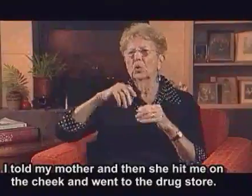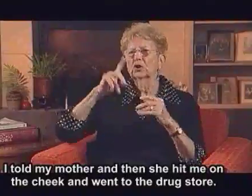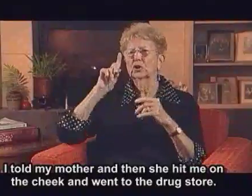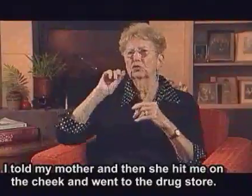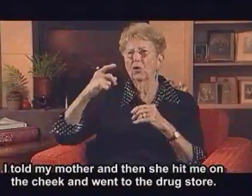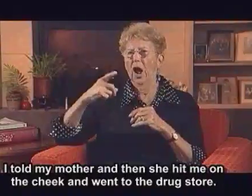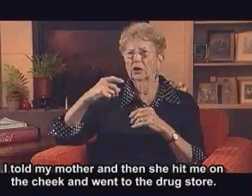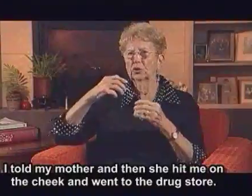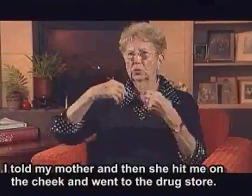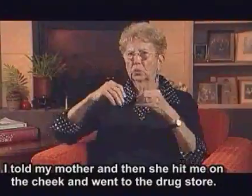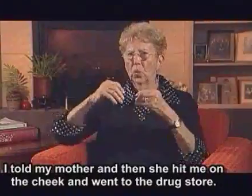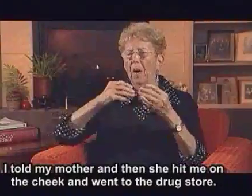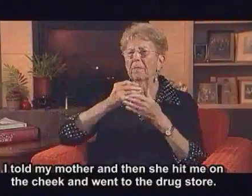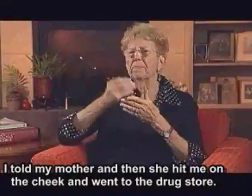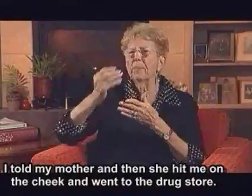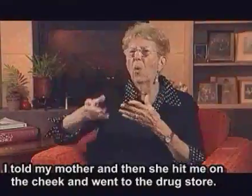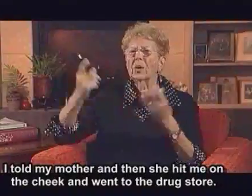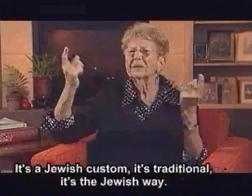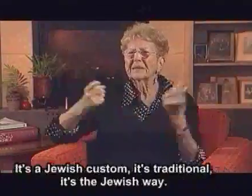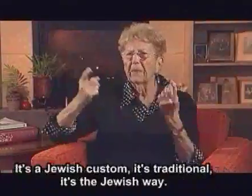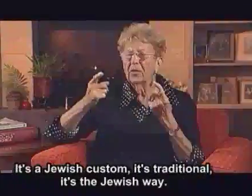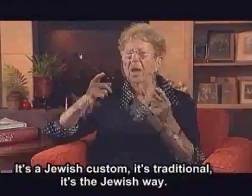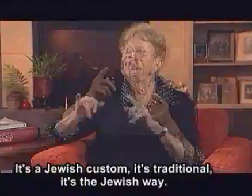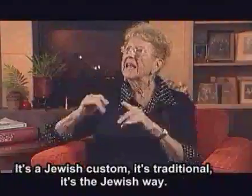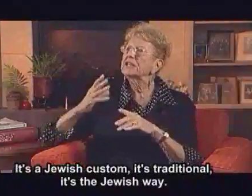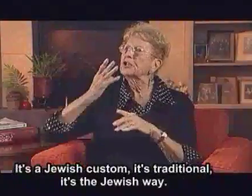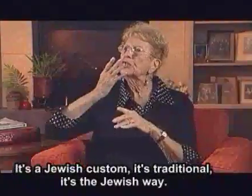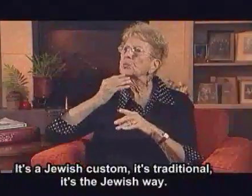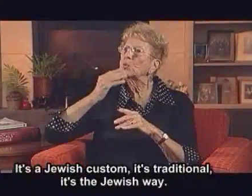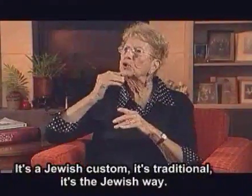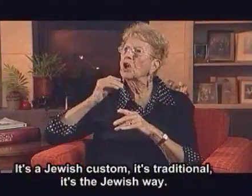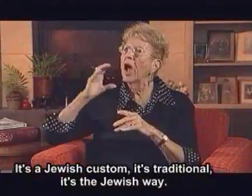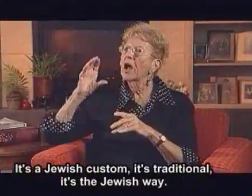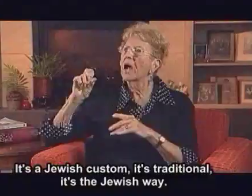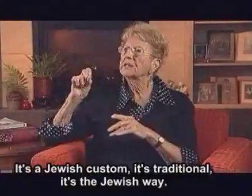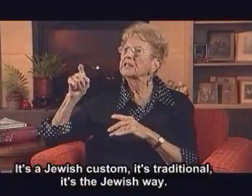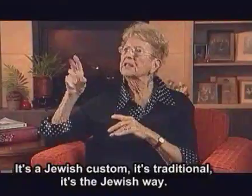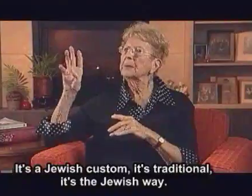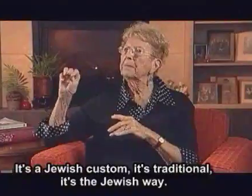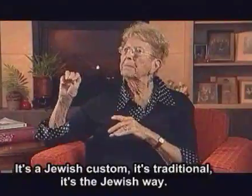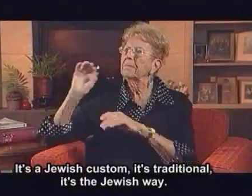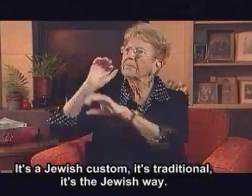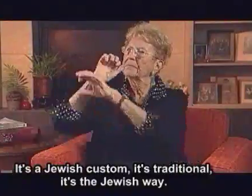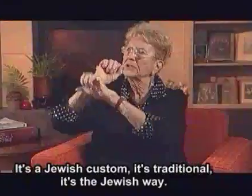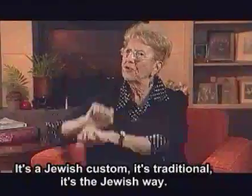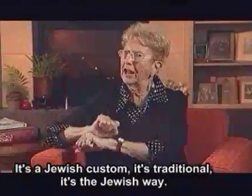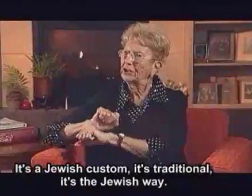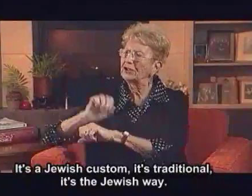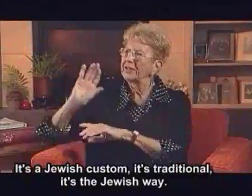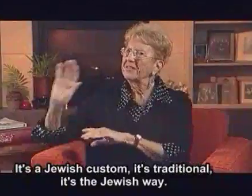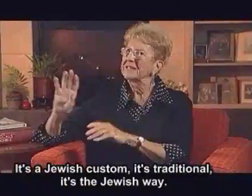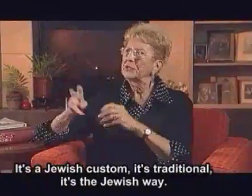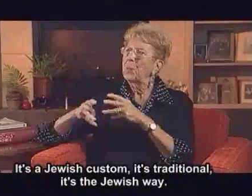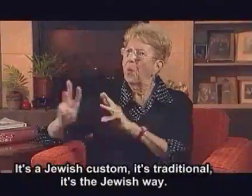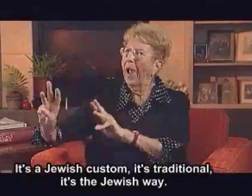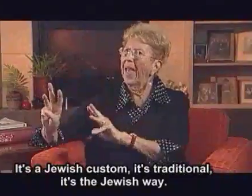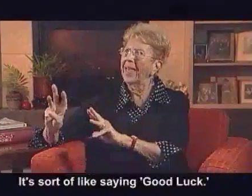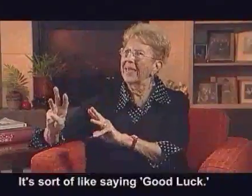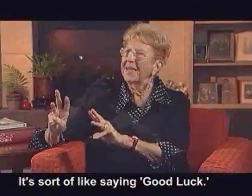then she hit me on the cheek and went to the drugstore. Well, it's a Jewish custom. It's traditional. It's the Jewish way.